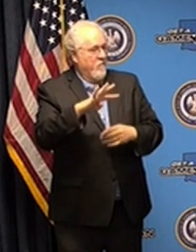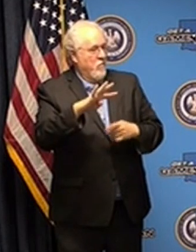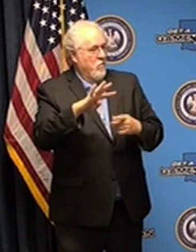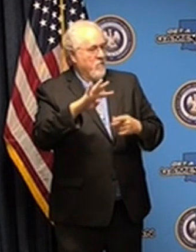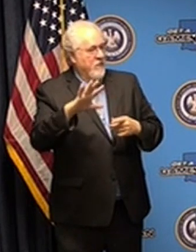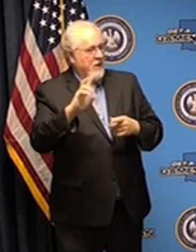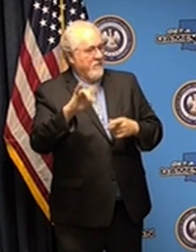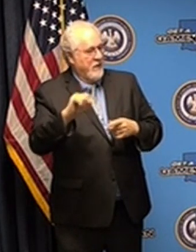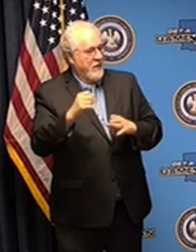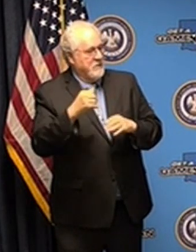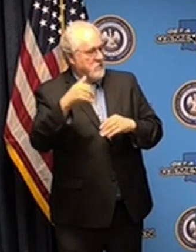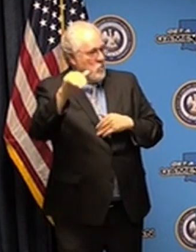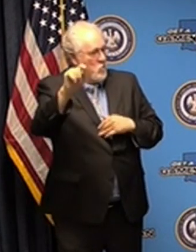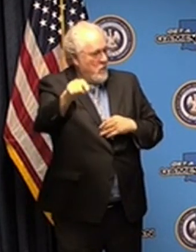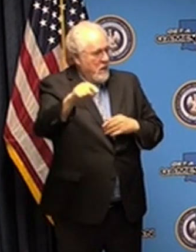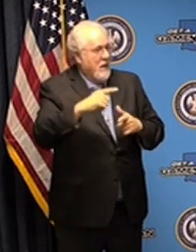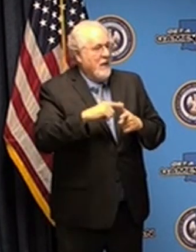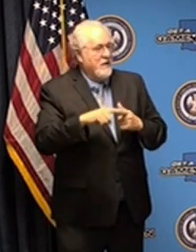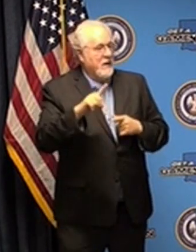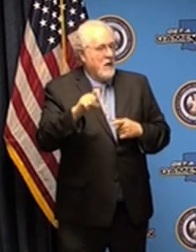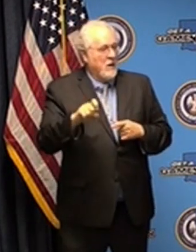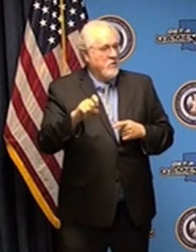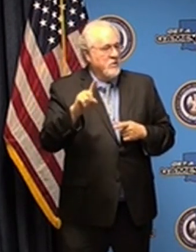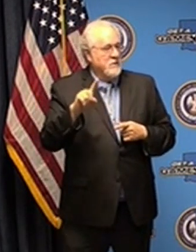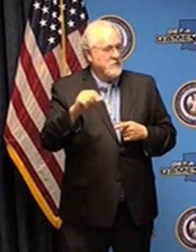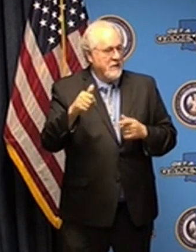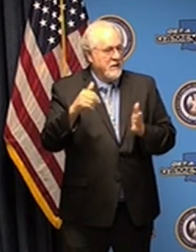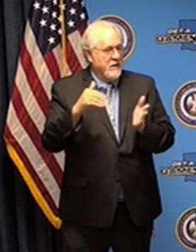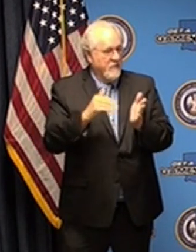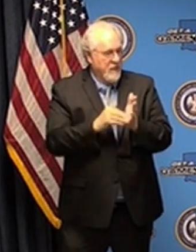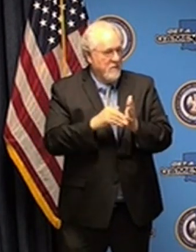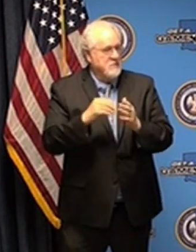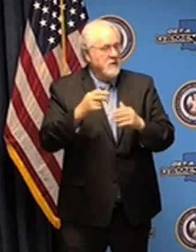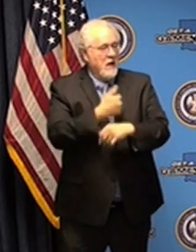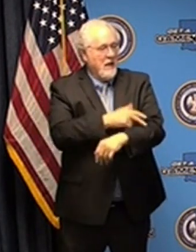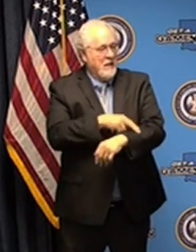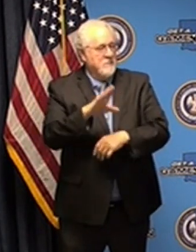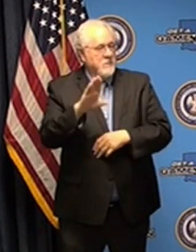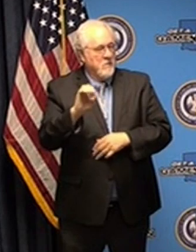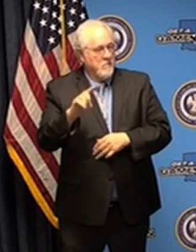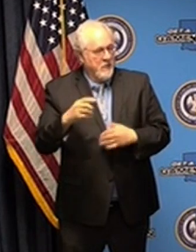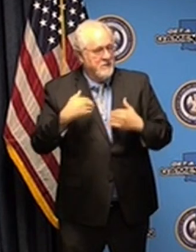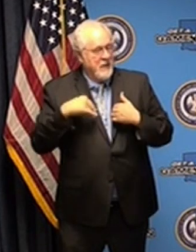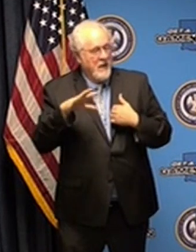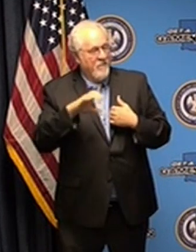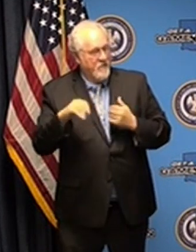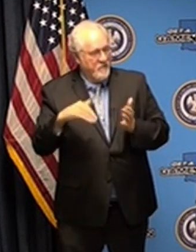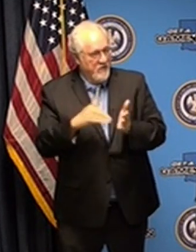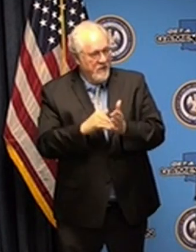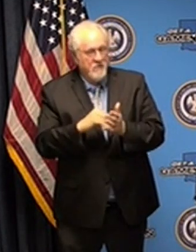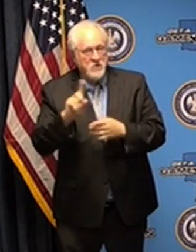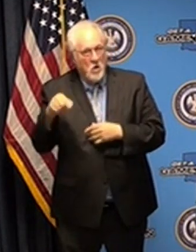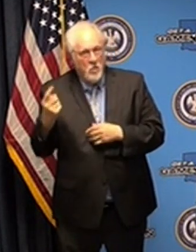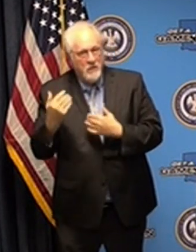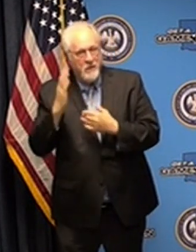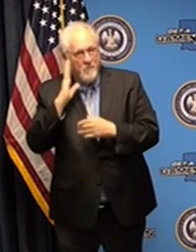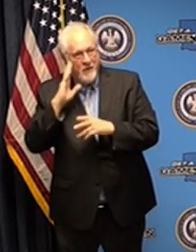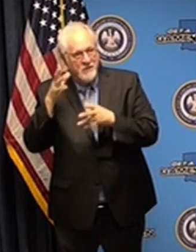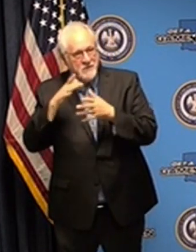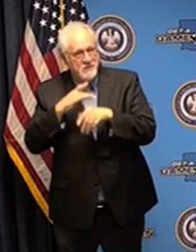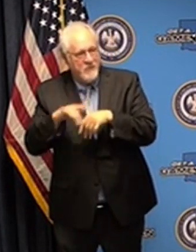days away. They talked about they need 110,000 hospital beds and they only have 50,000. Do you have projections for Louisiana